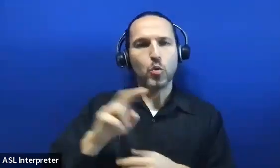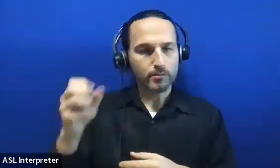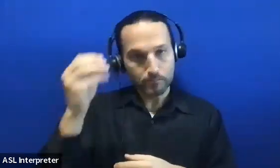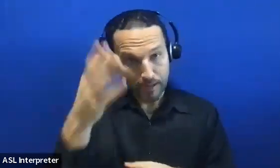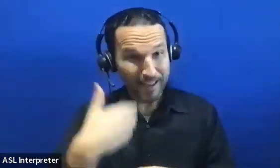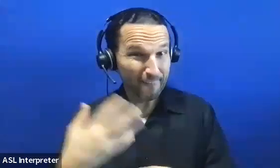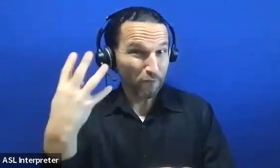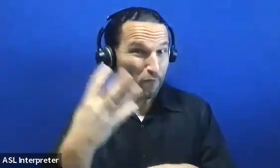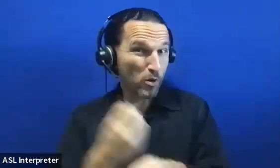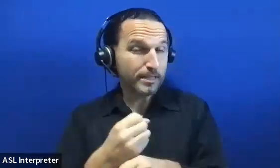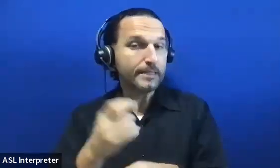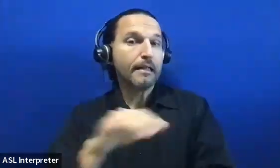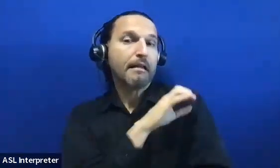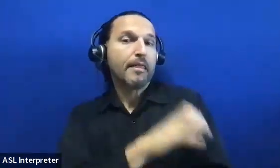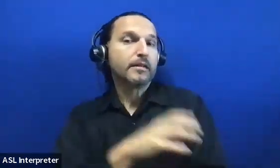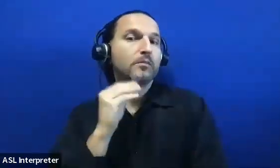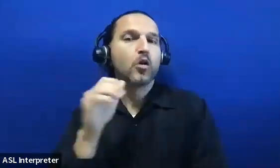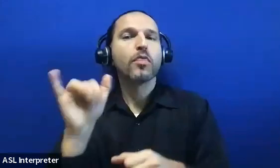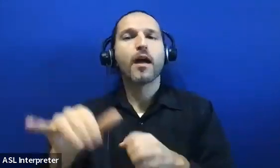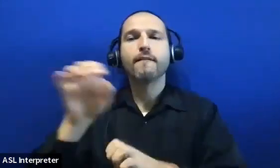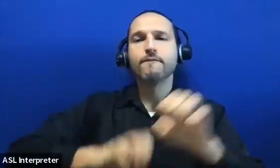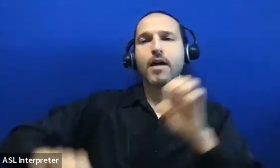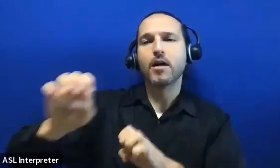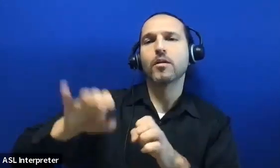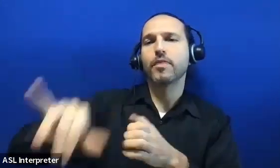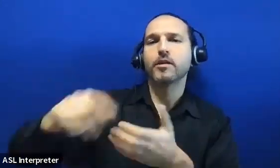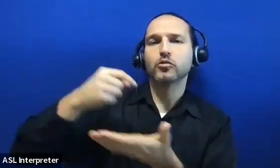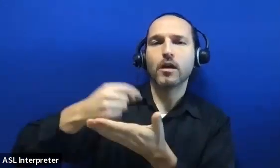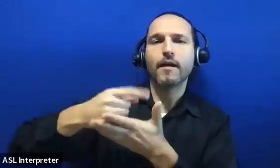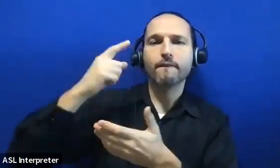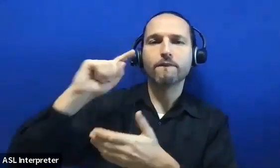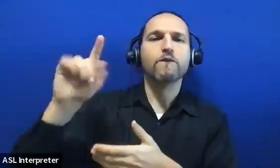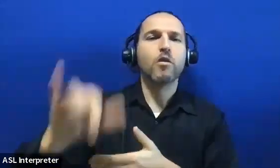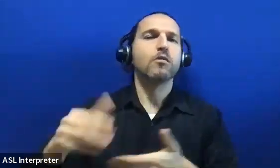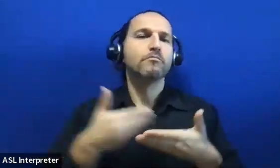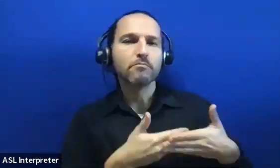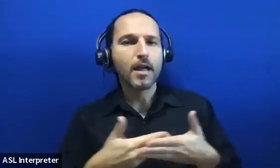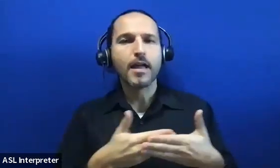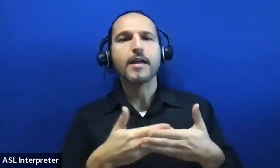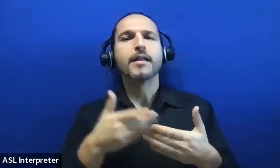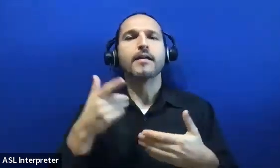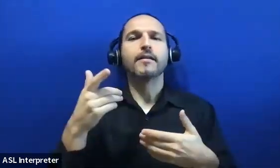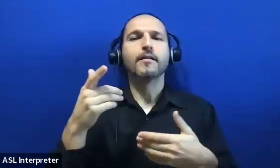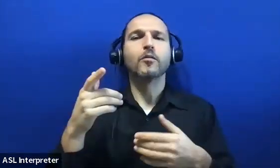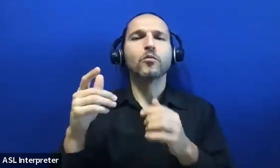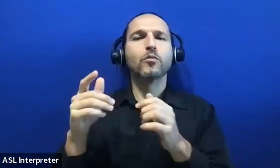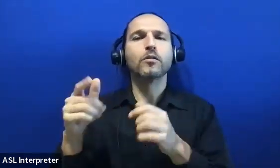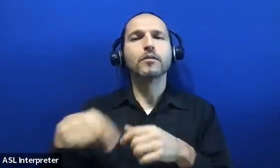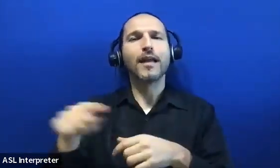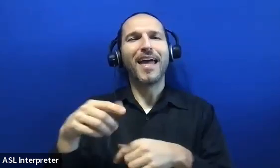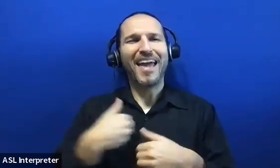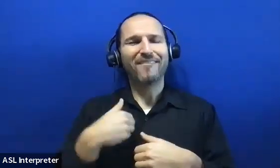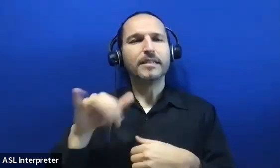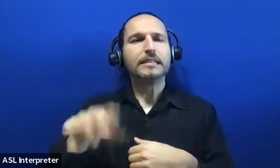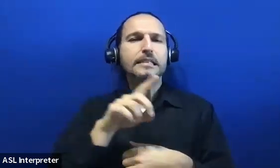years of clinical experience with the evaluation and treatment of pediatric and feeding and swallowing disorders,